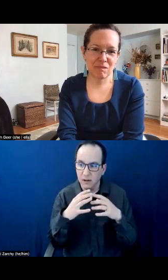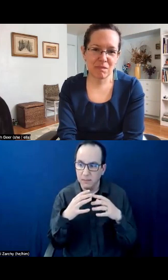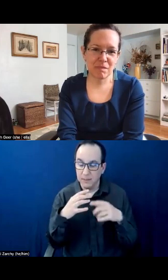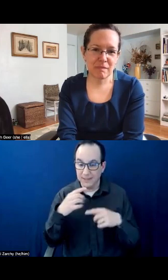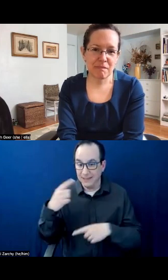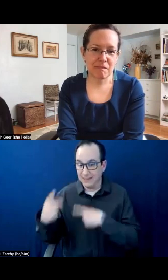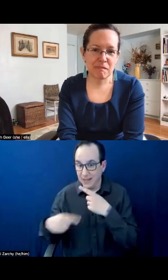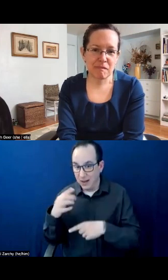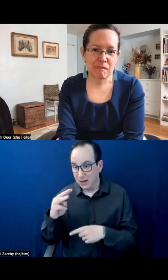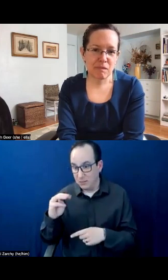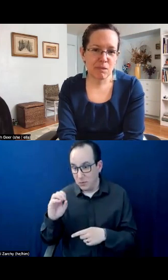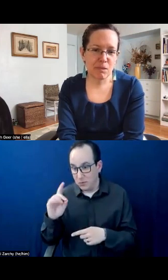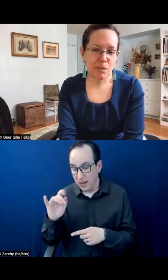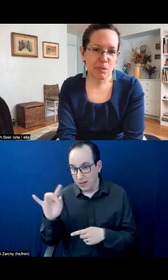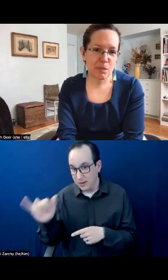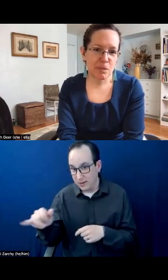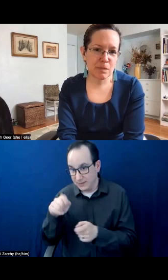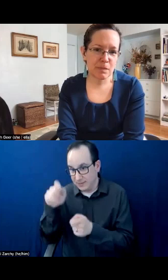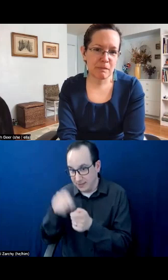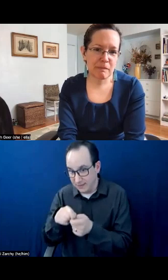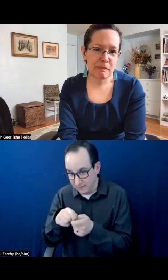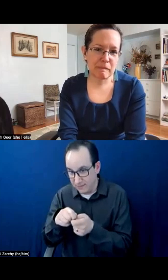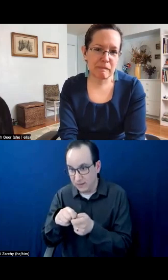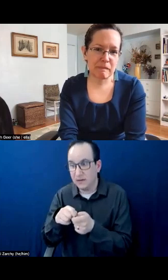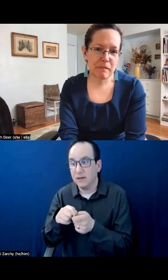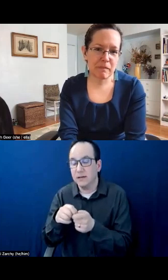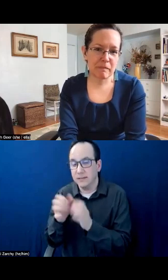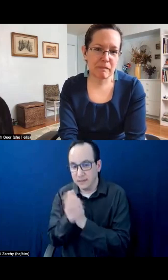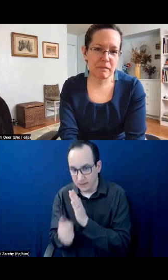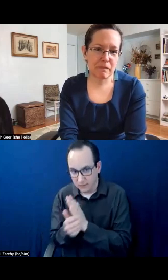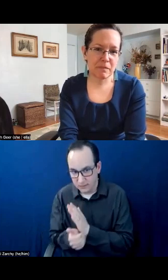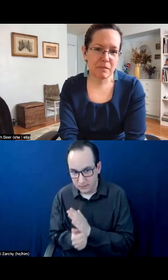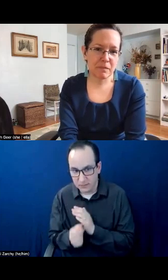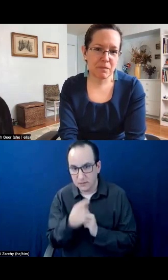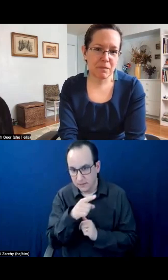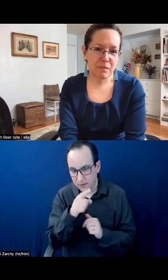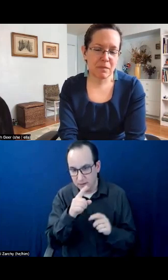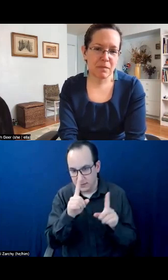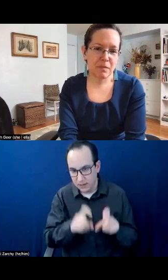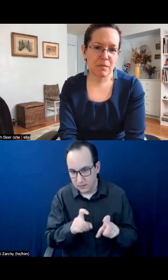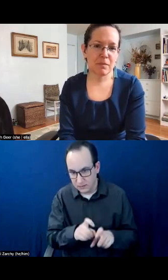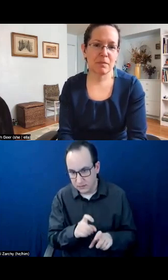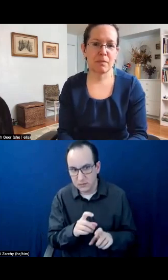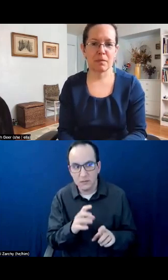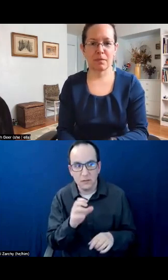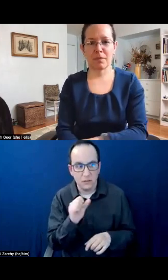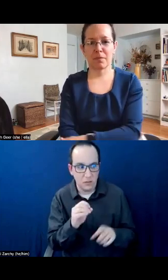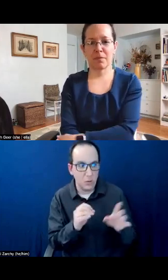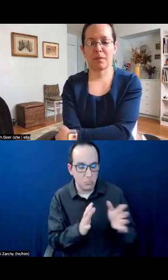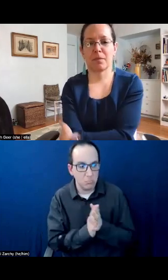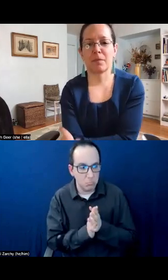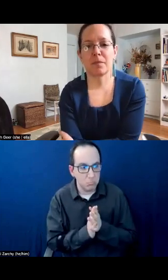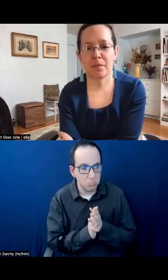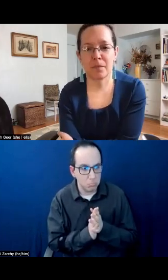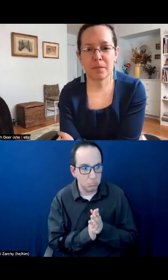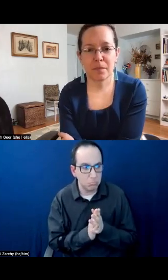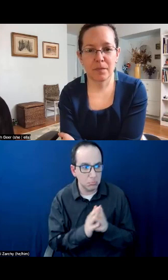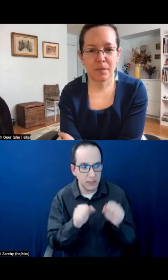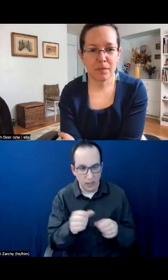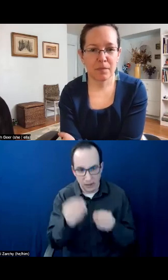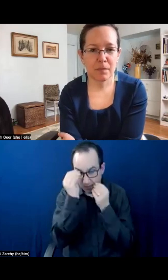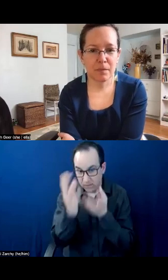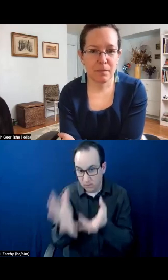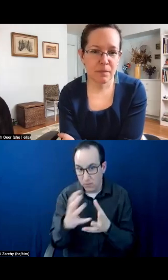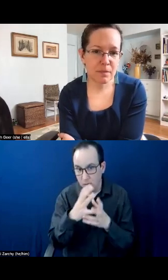But this specific assessment has a lot of sign modality specific skills to assess.